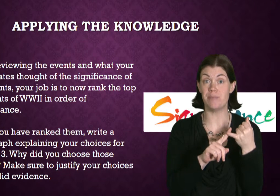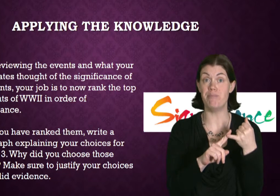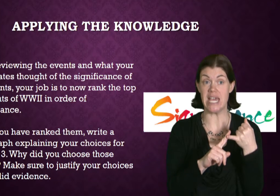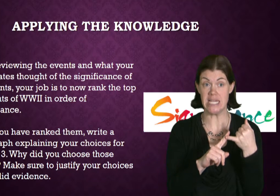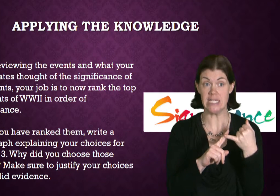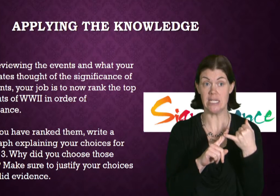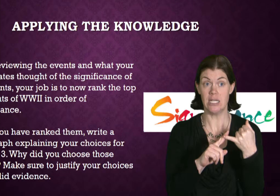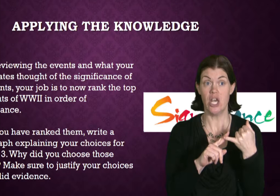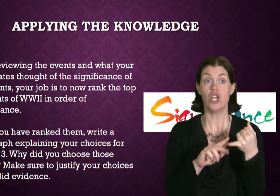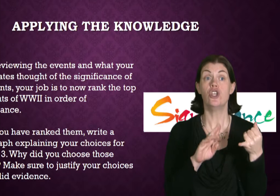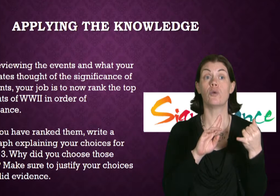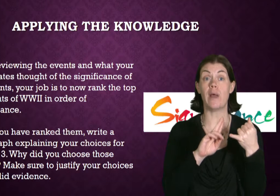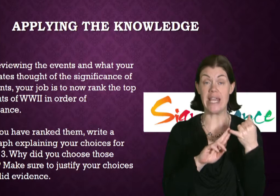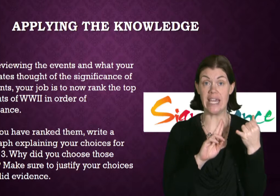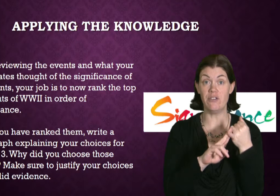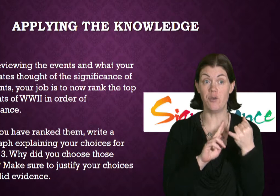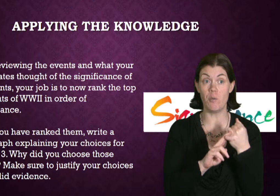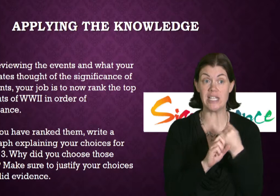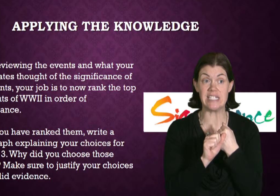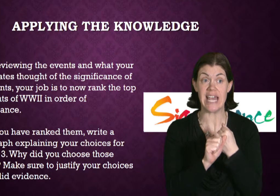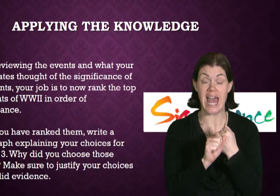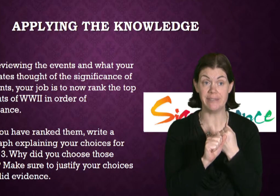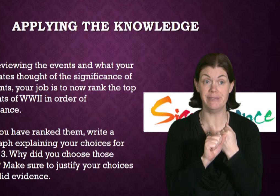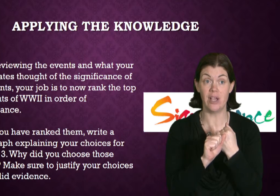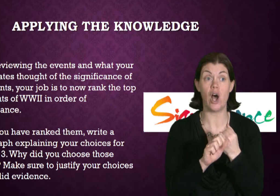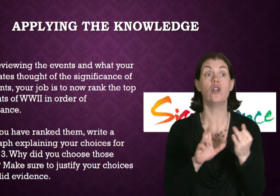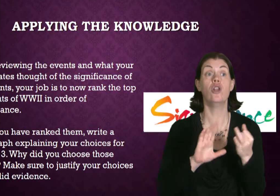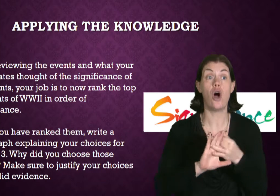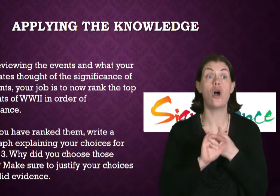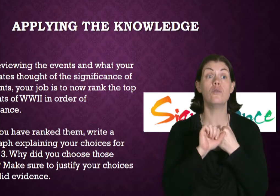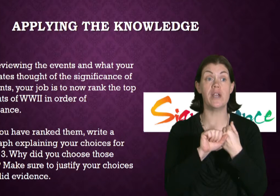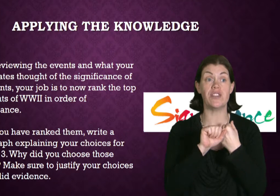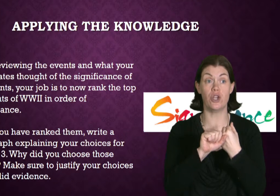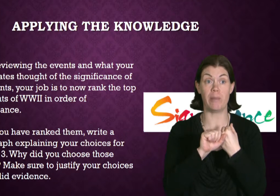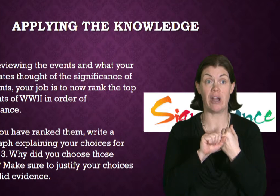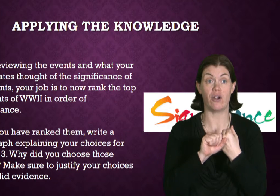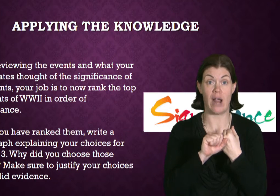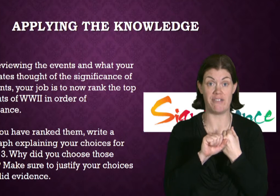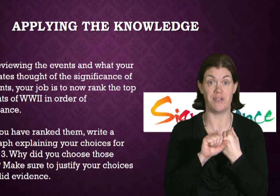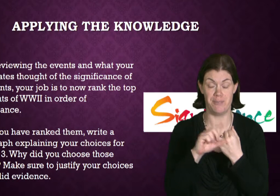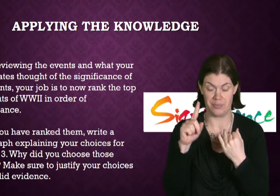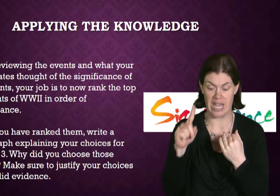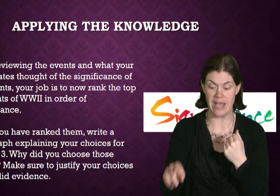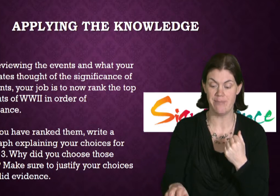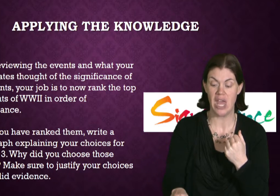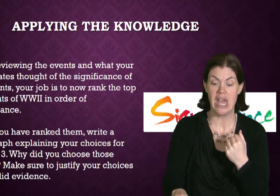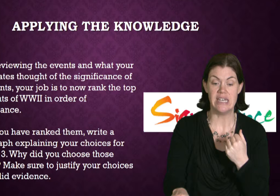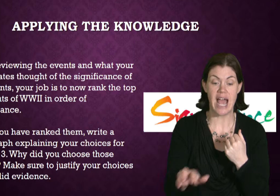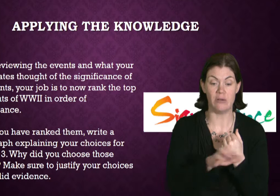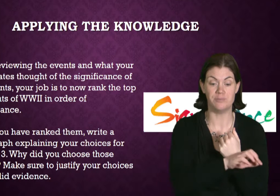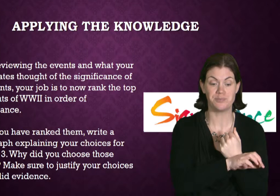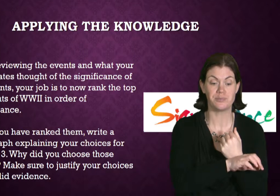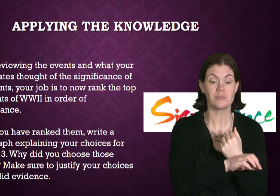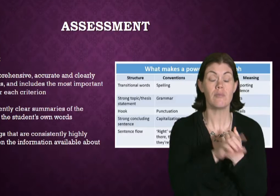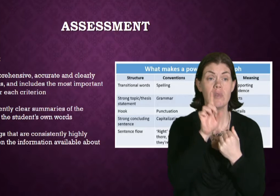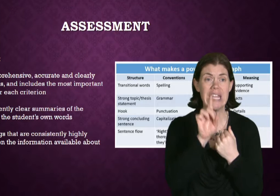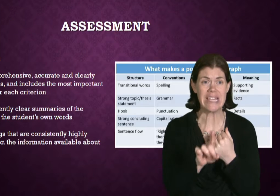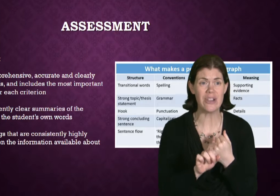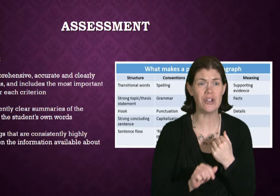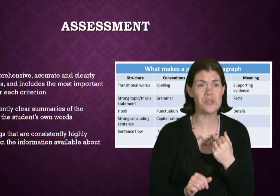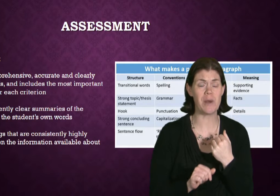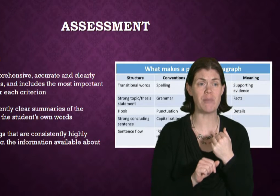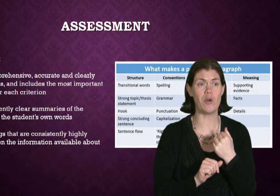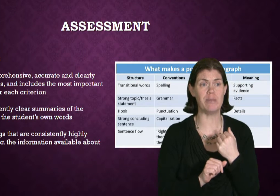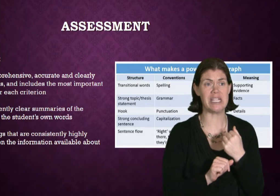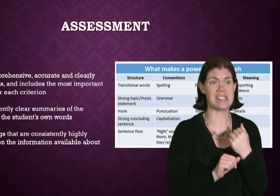to submit your ranking from 1 to 10 along with your paragraph. Okay, now